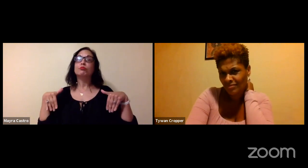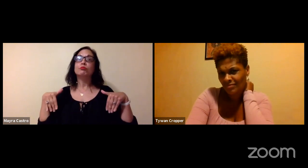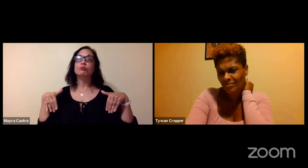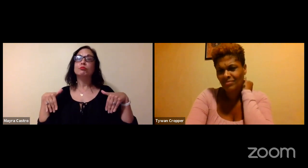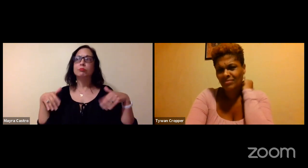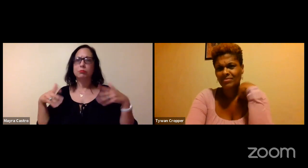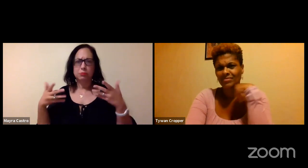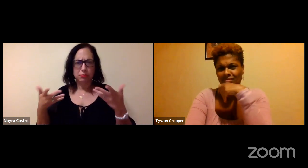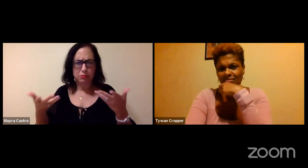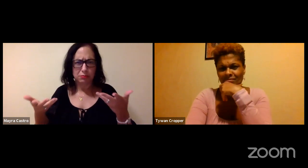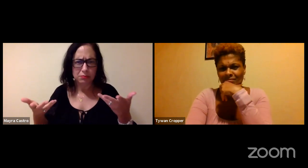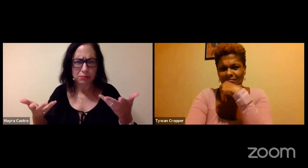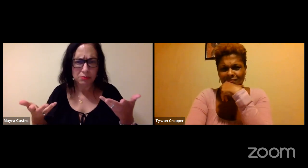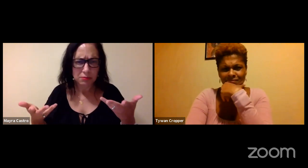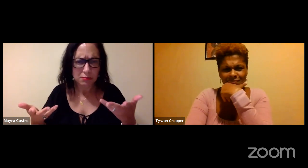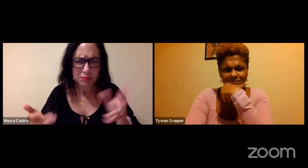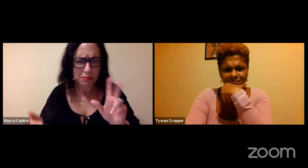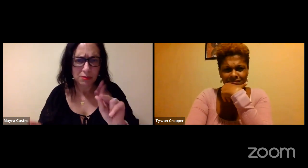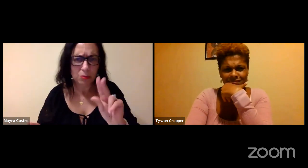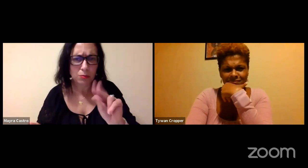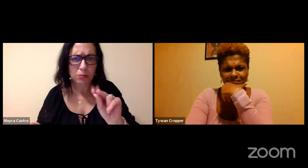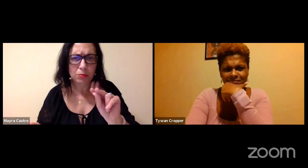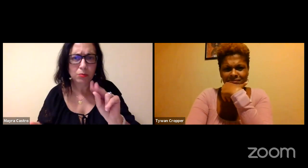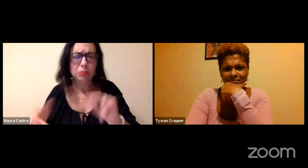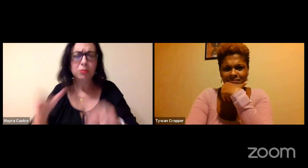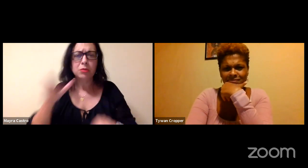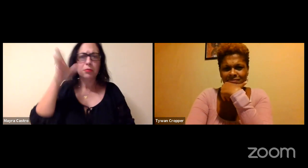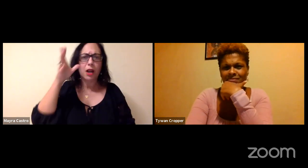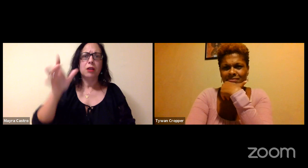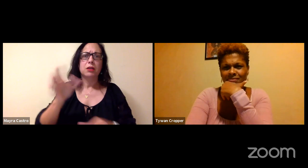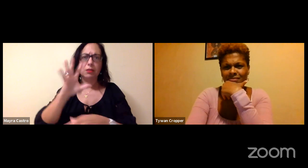After kids are done school, they go home.